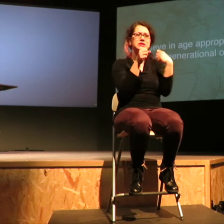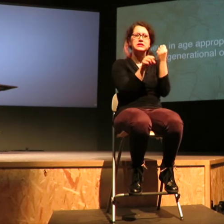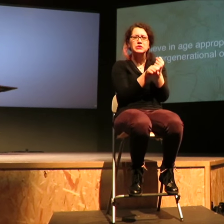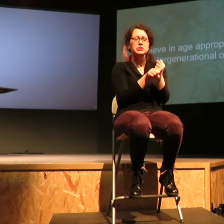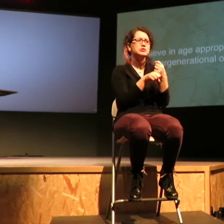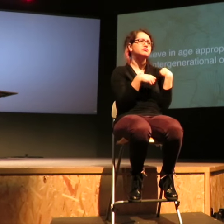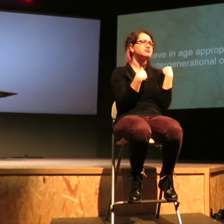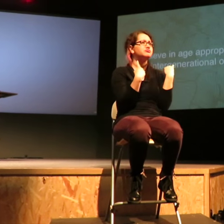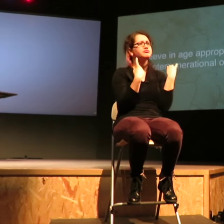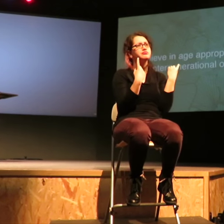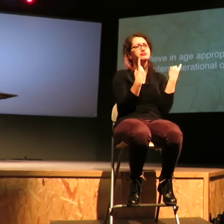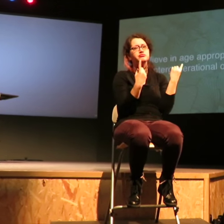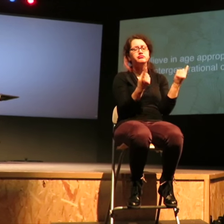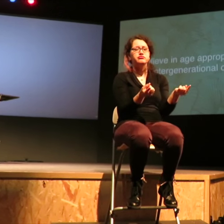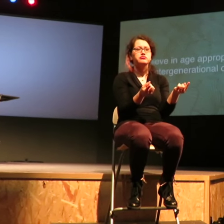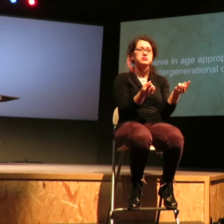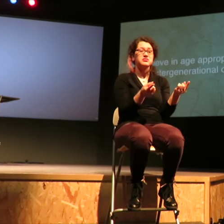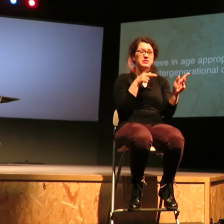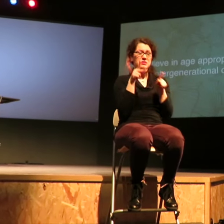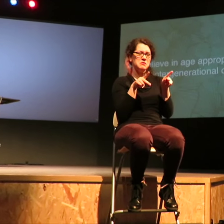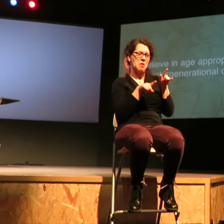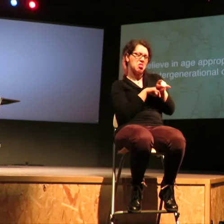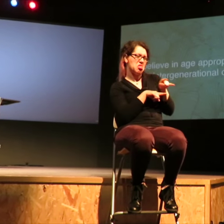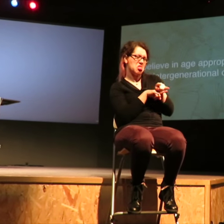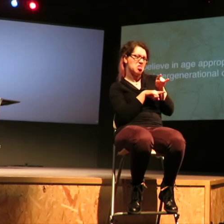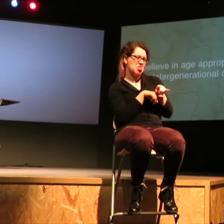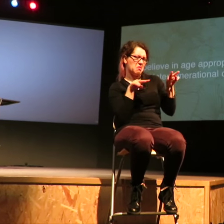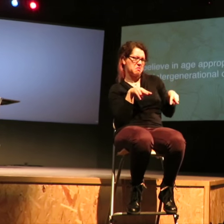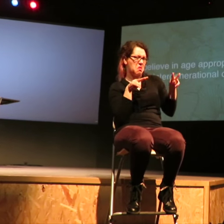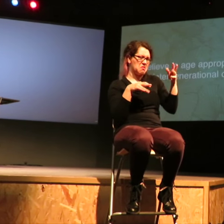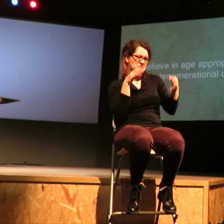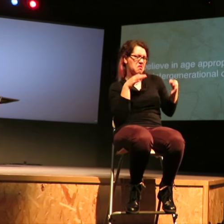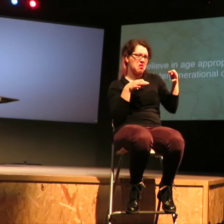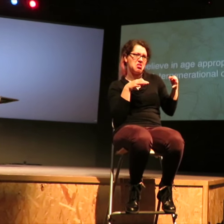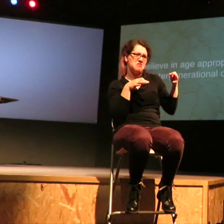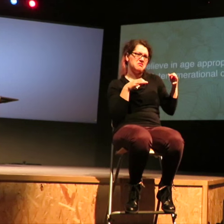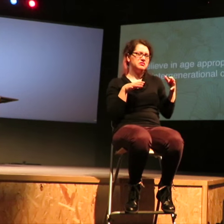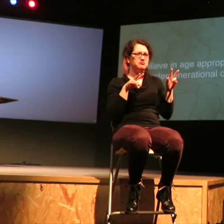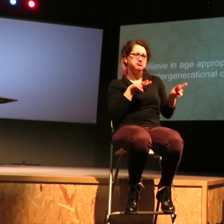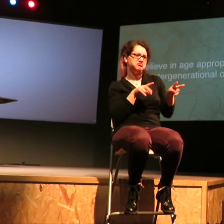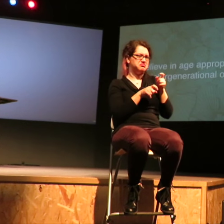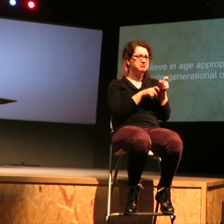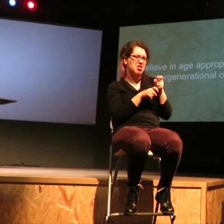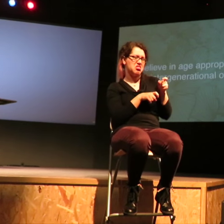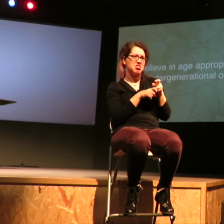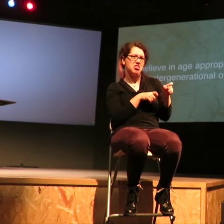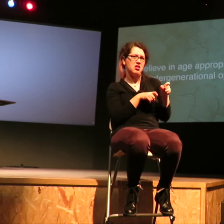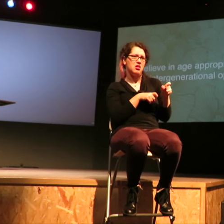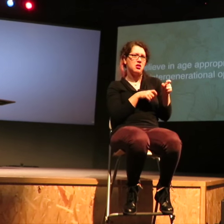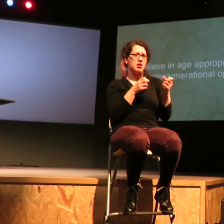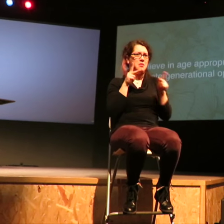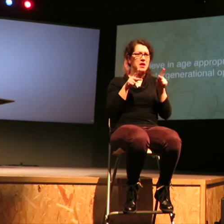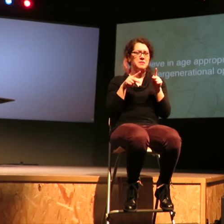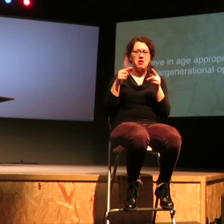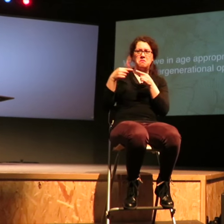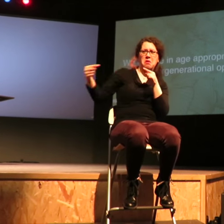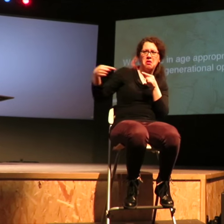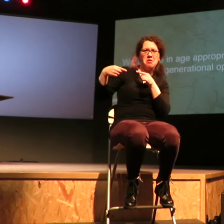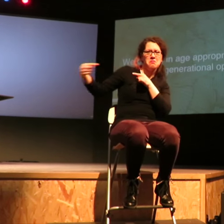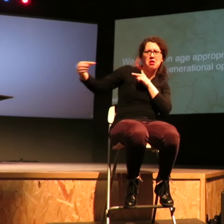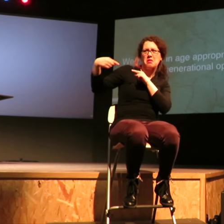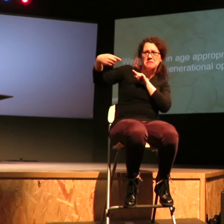and years and years. She's mocked. She's chastised for it. People make fun of her for it. She's got all of these enemies who have been built up